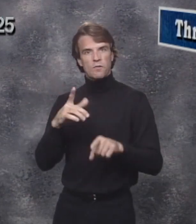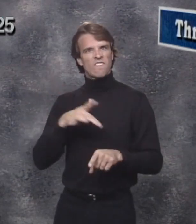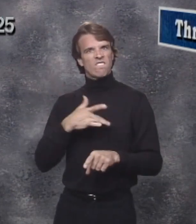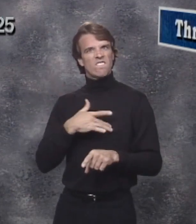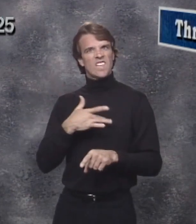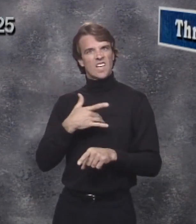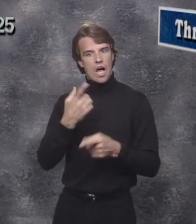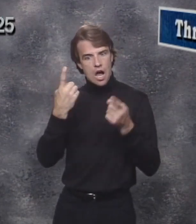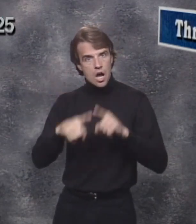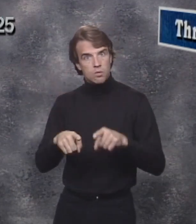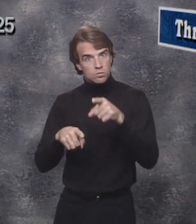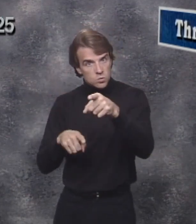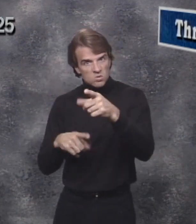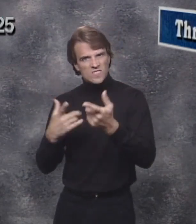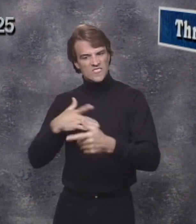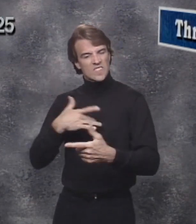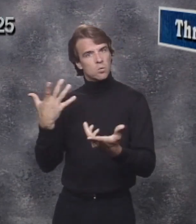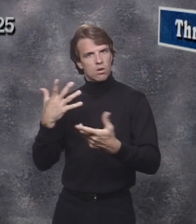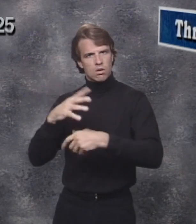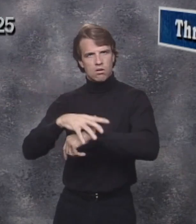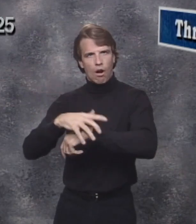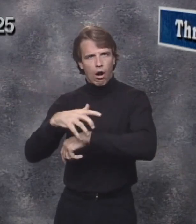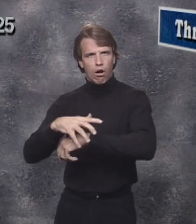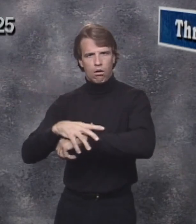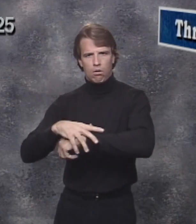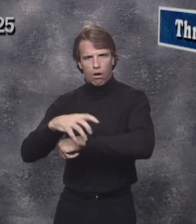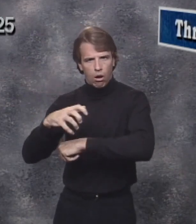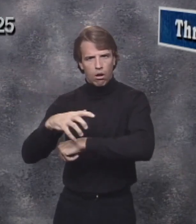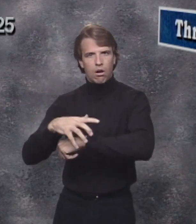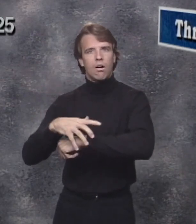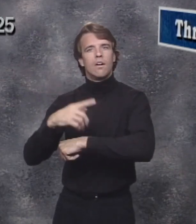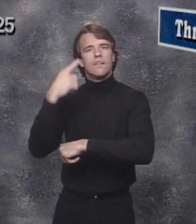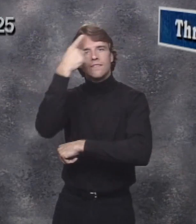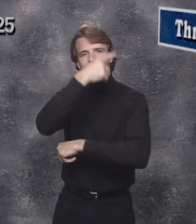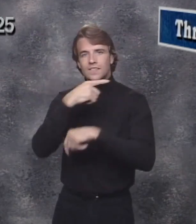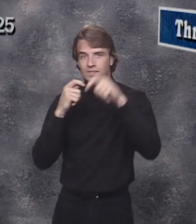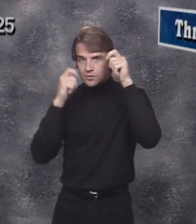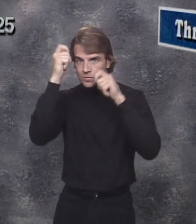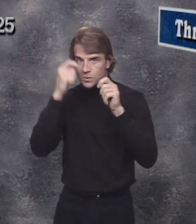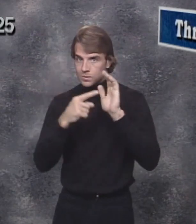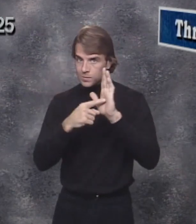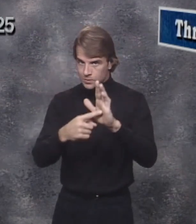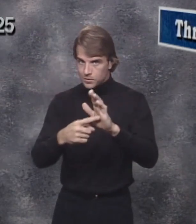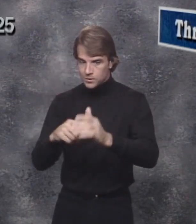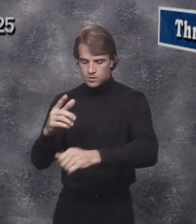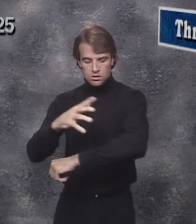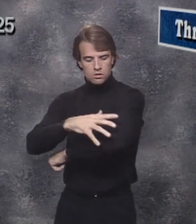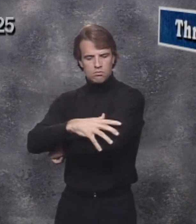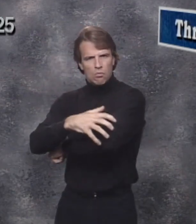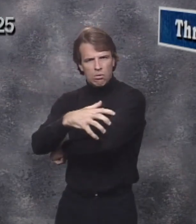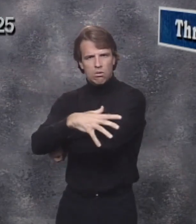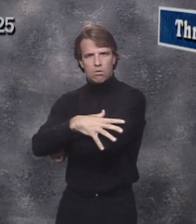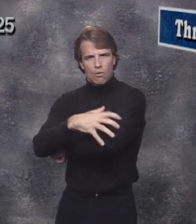Well, this reflects what you feel, what's happening. And your facial expression should reflect the